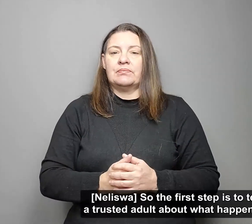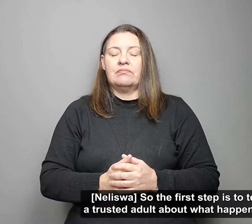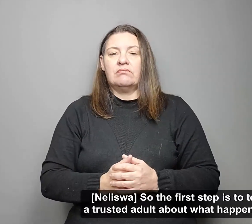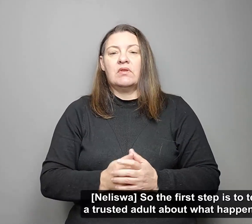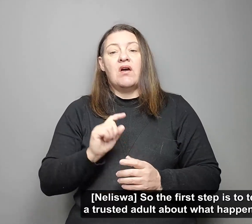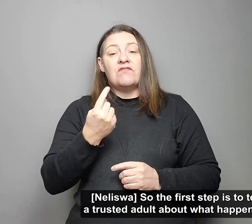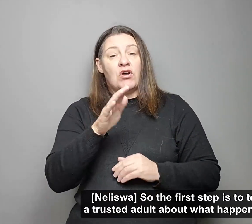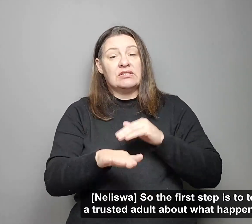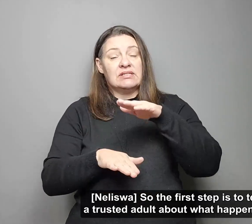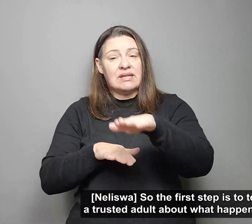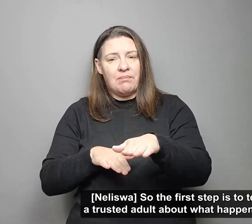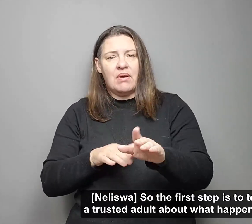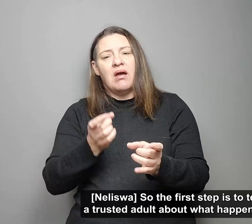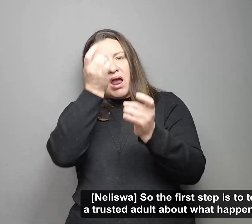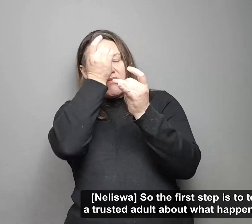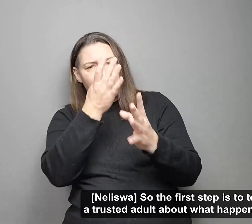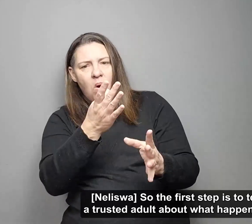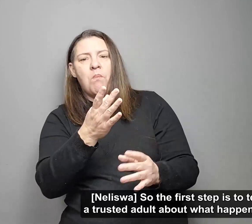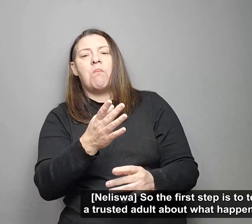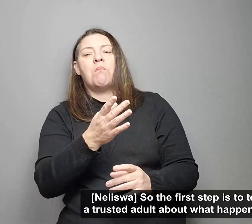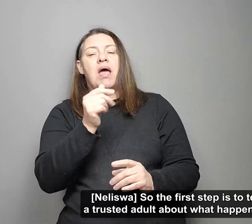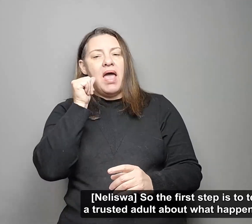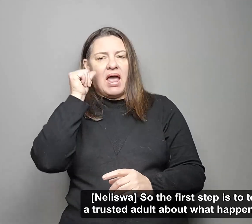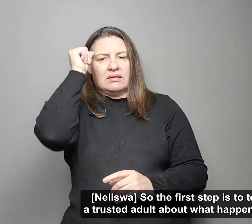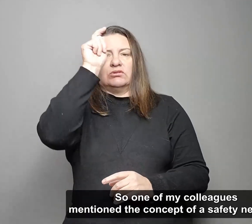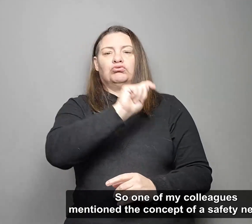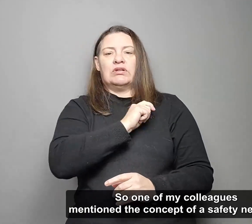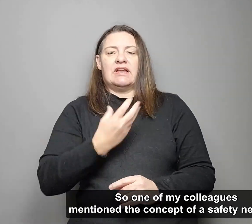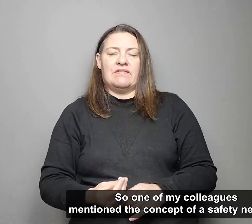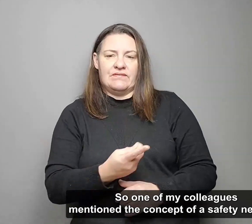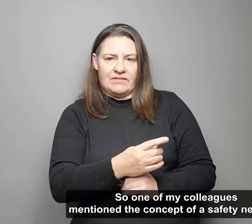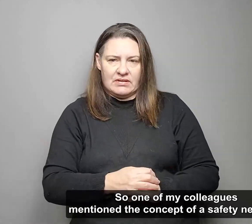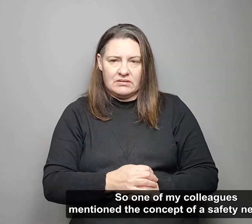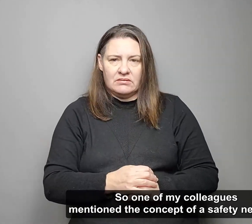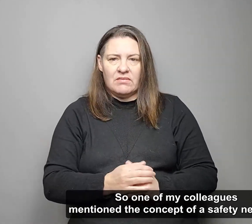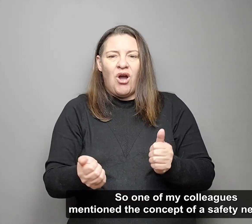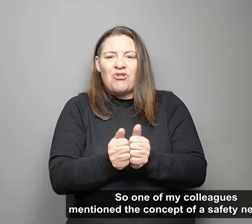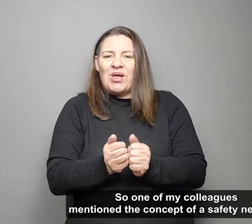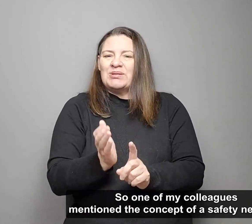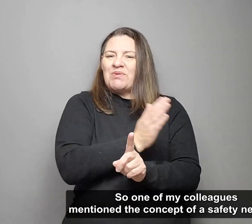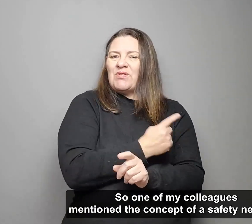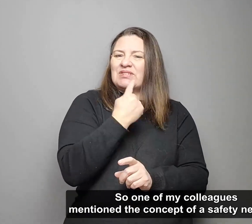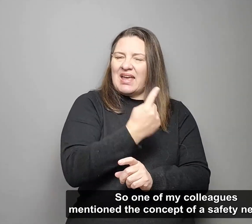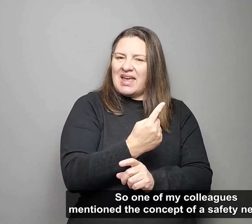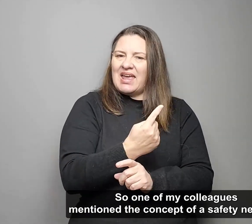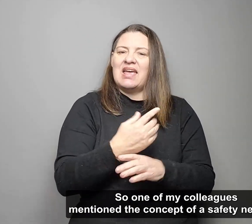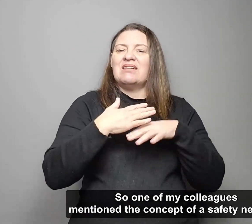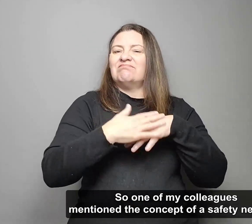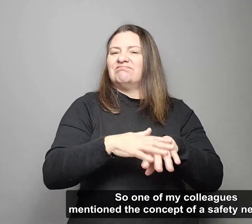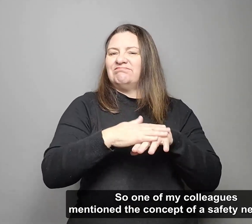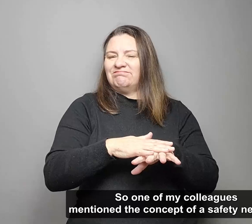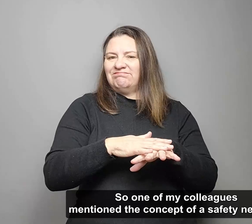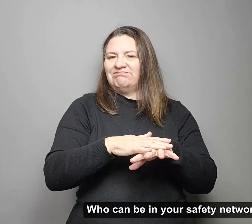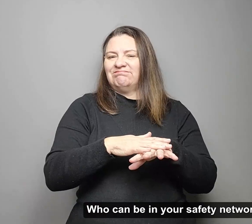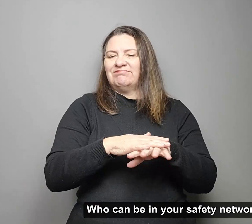So the first step is to tell a trusted adult about what happened. So one of my colleagues mentioned the concept of a safety